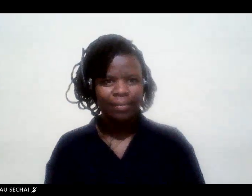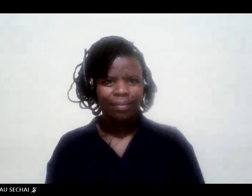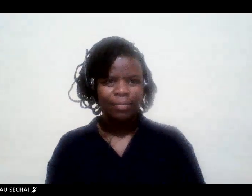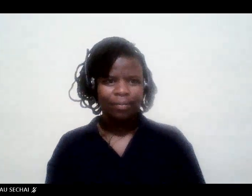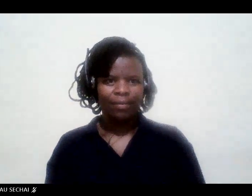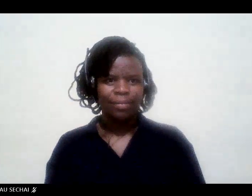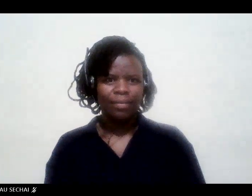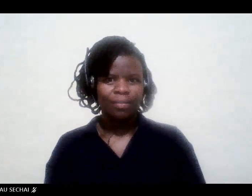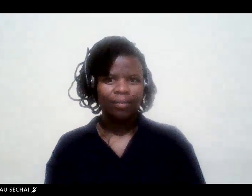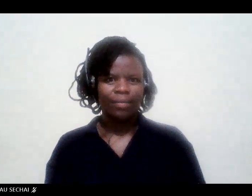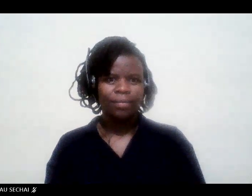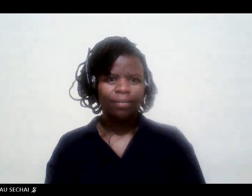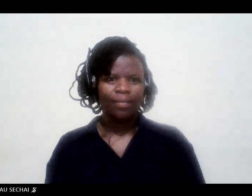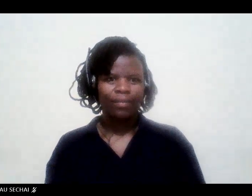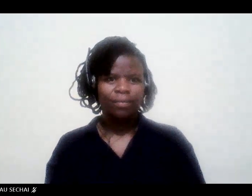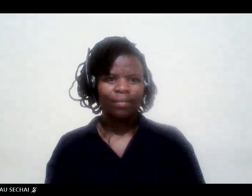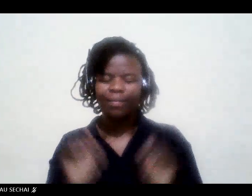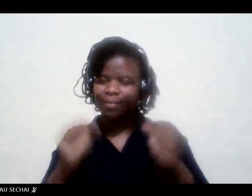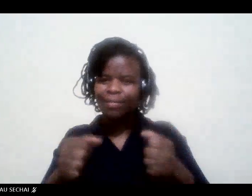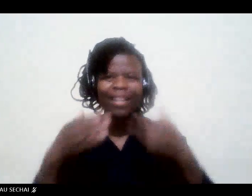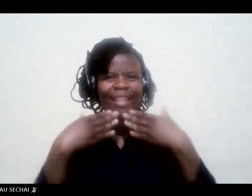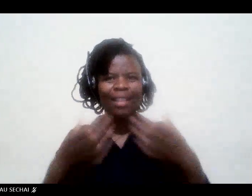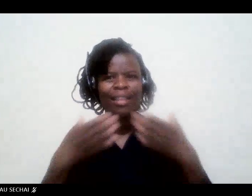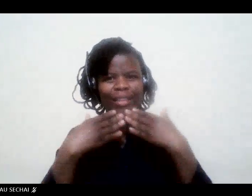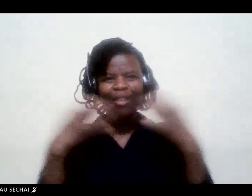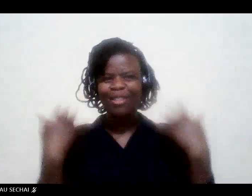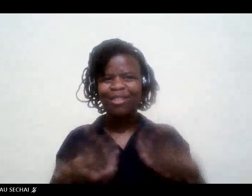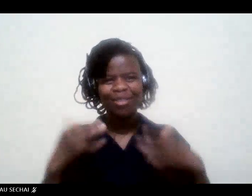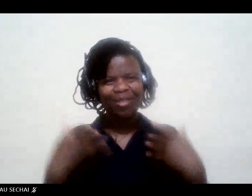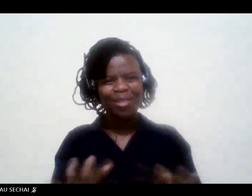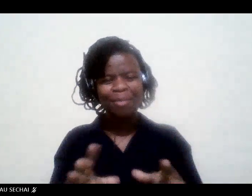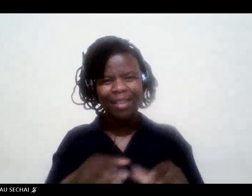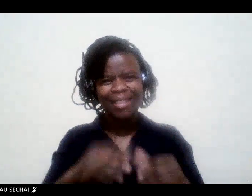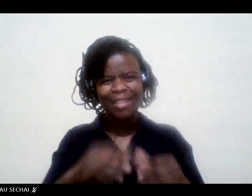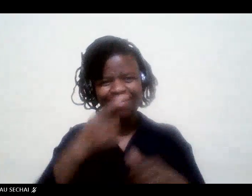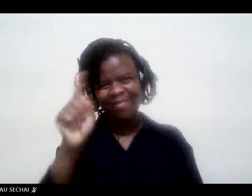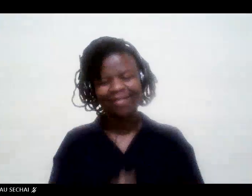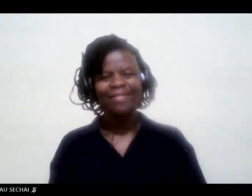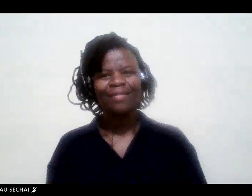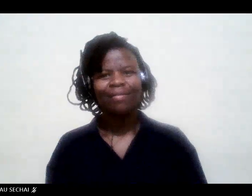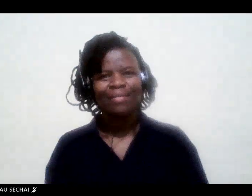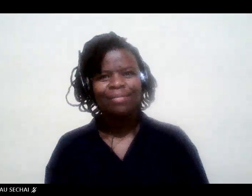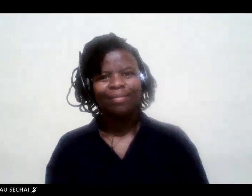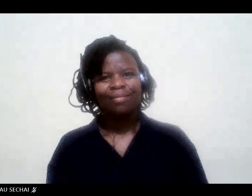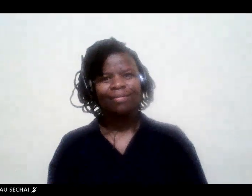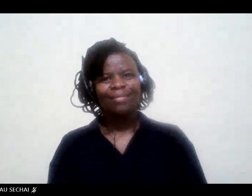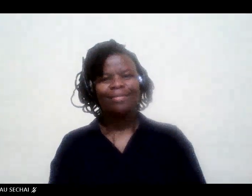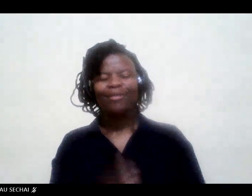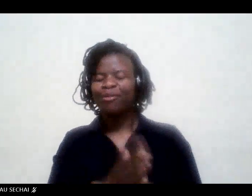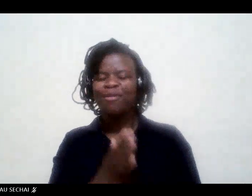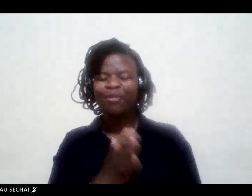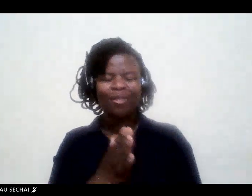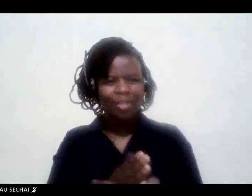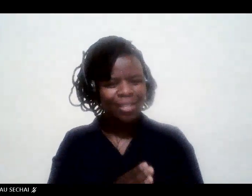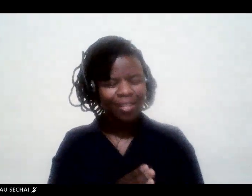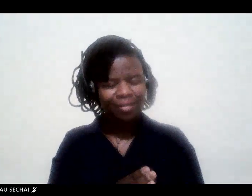Thank you. Well said. Thank you so much, Doreen. And good articulated that you didn't edge